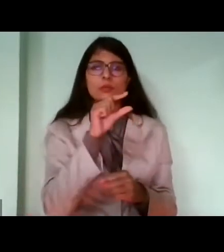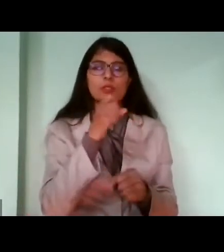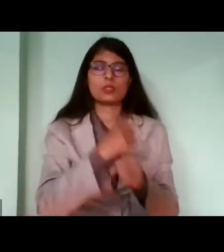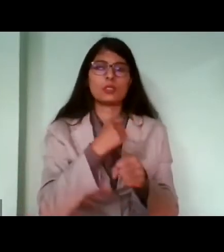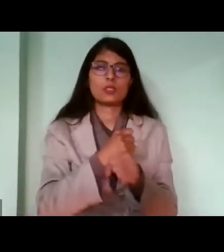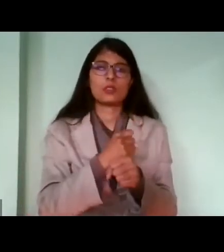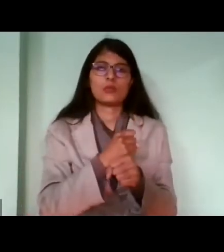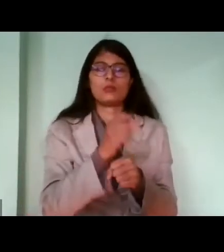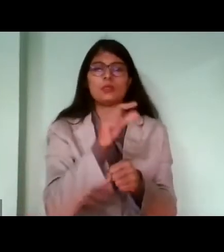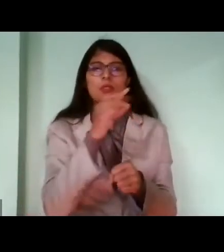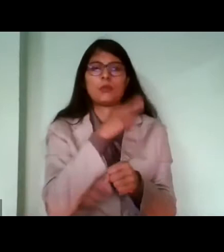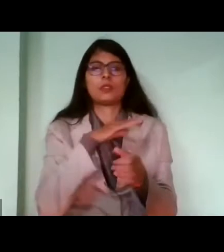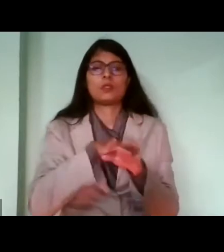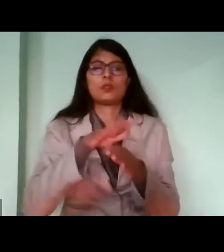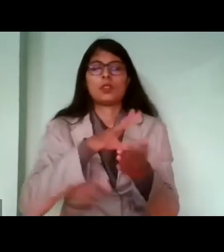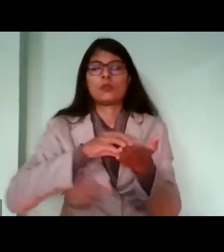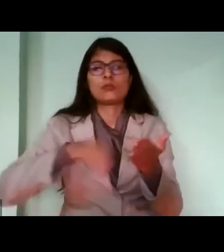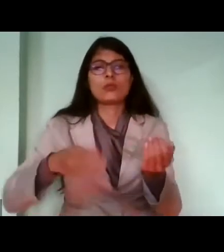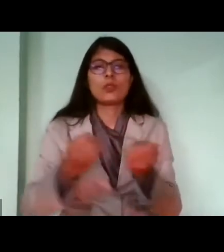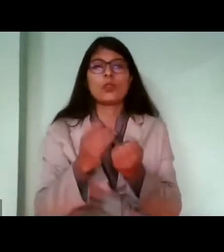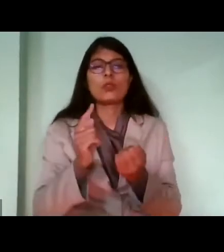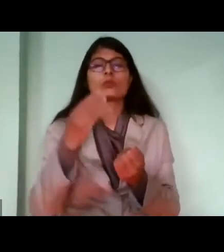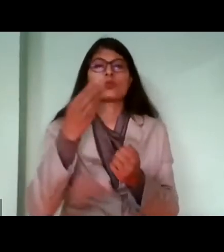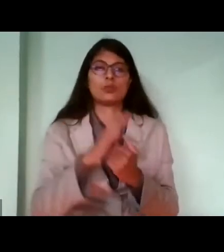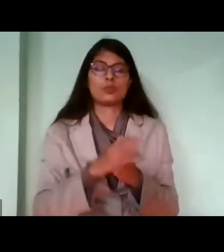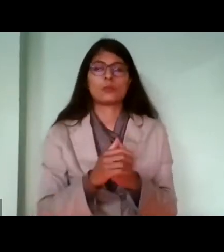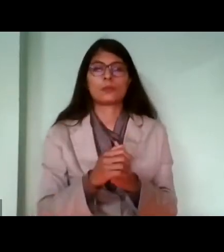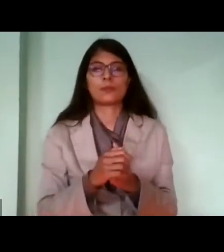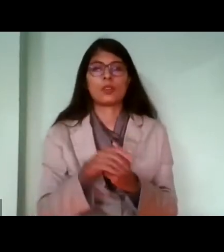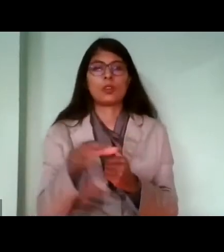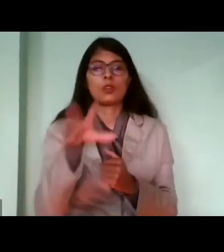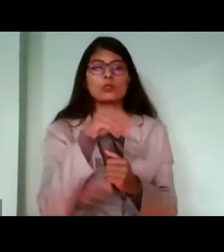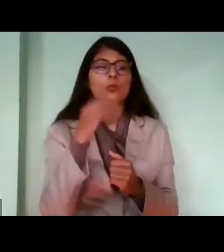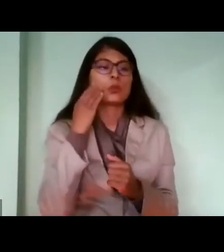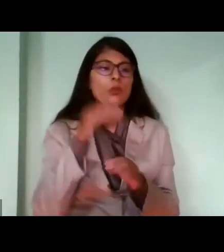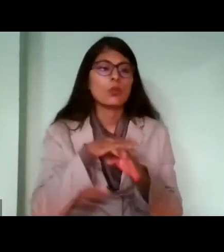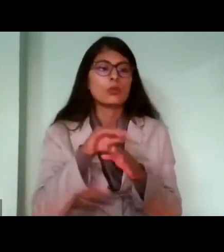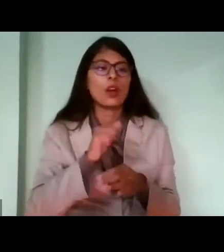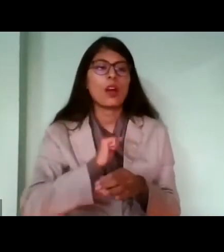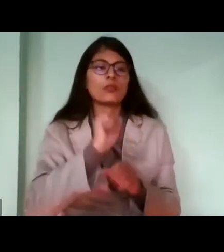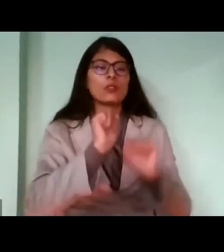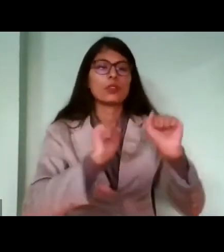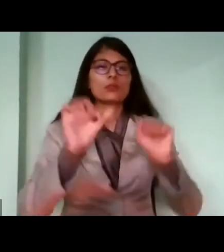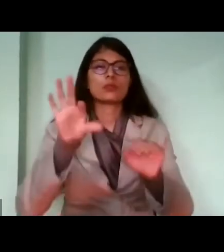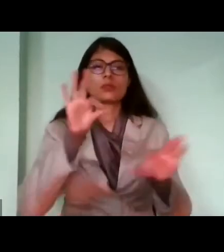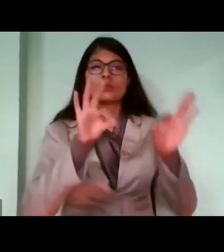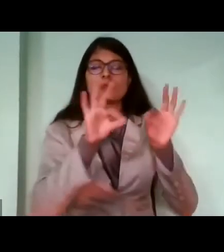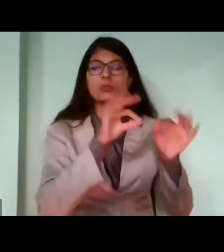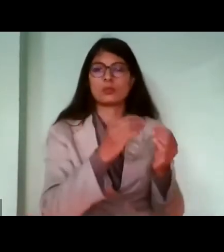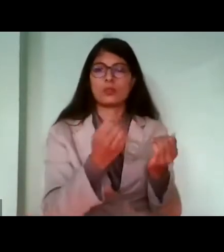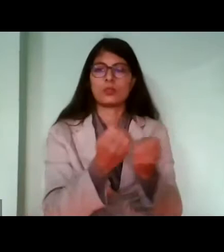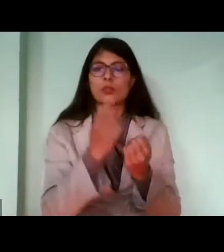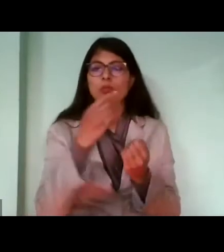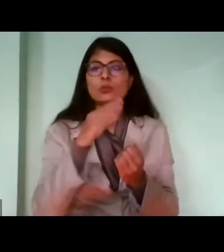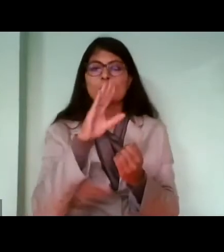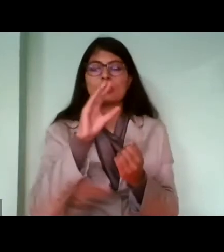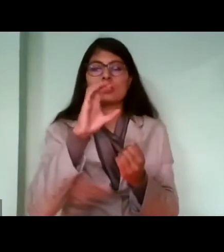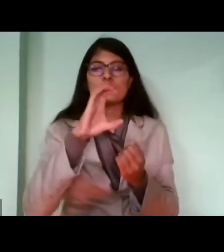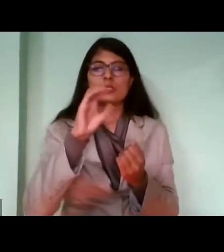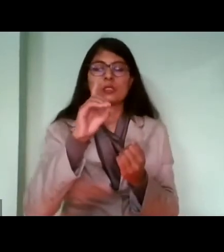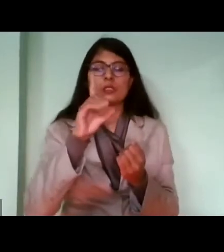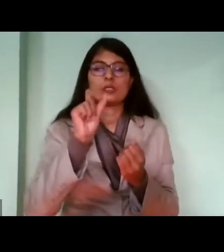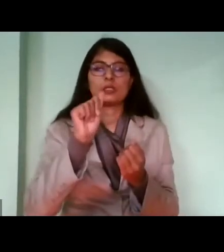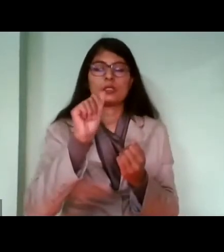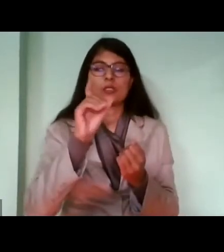the opinions, the choices of women who have come to CEDAW to talk about that? And what does it